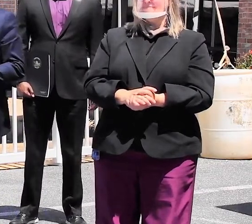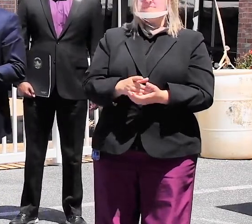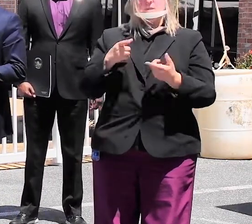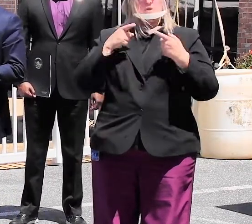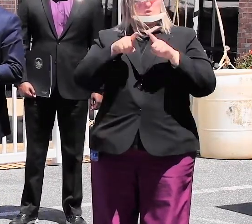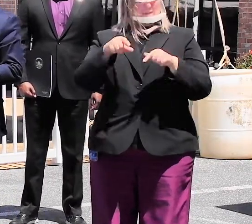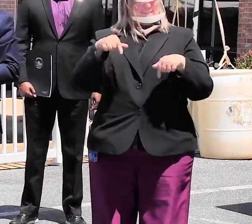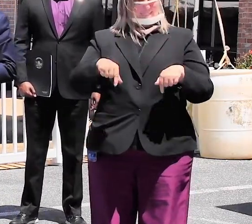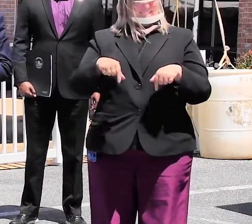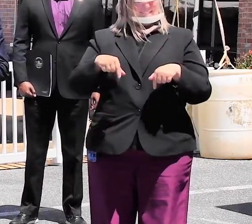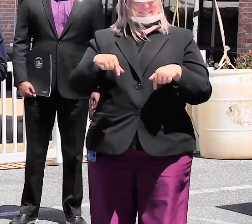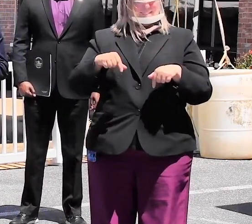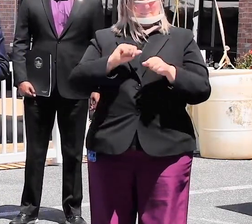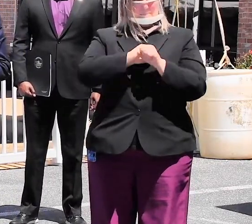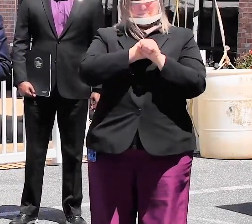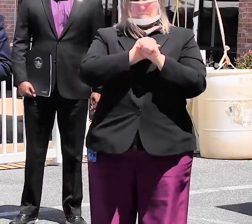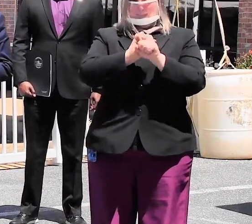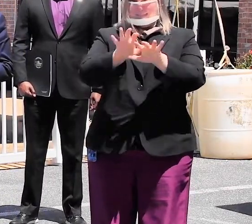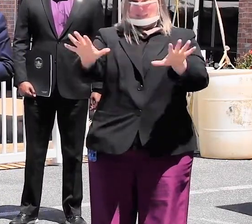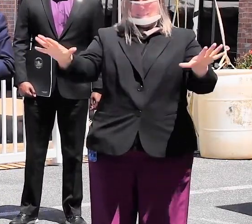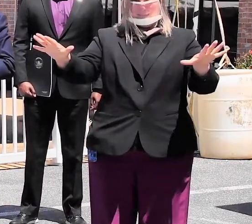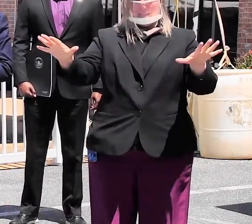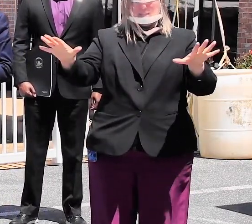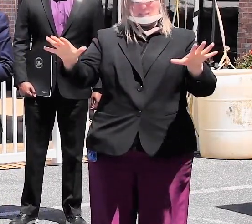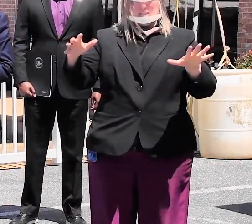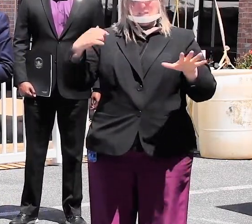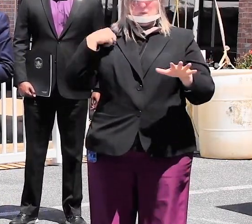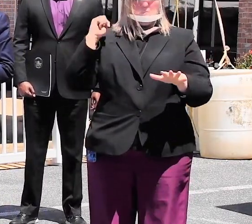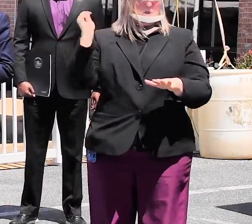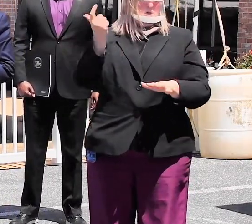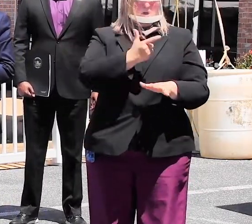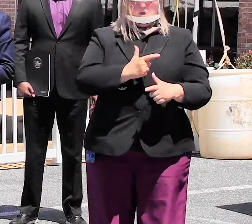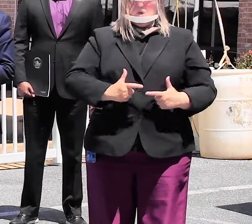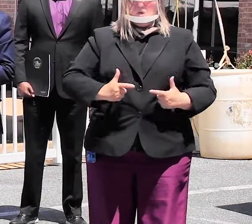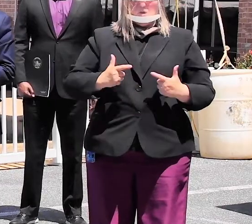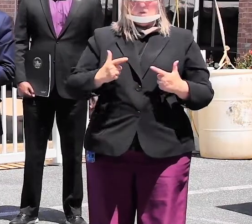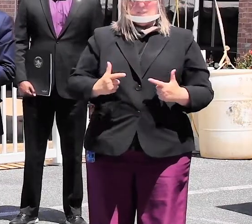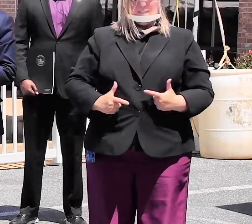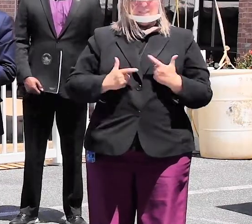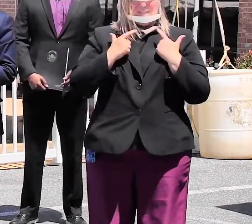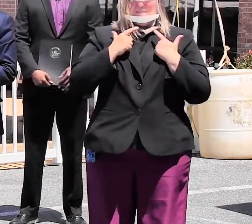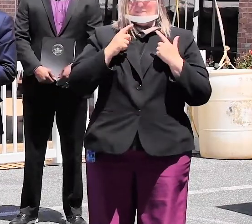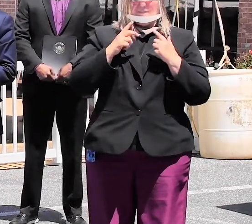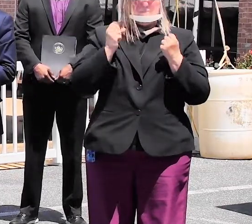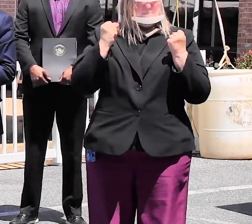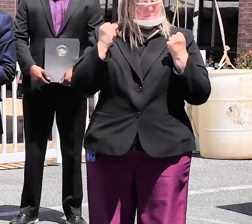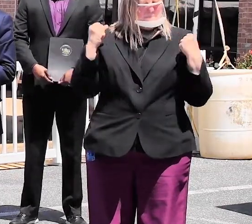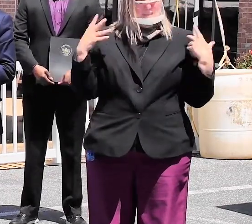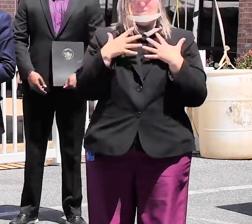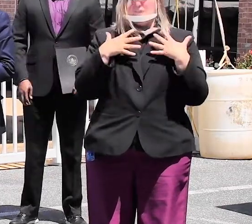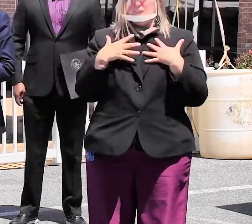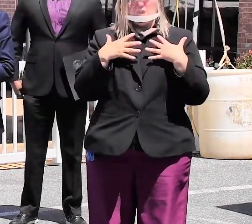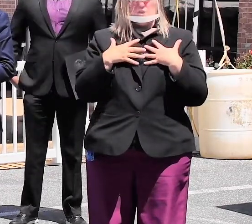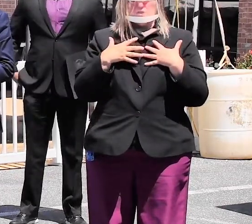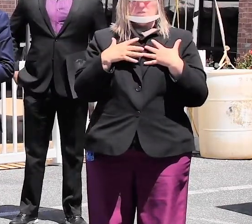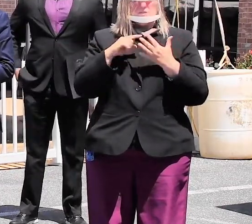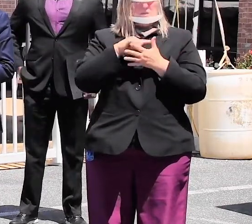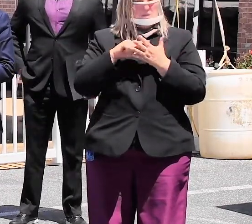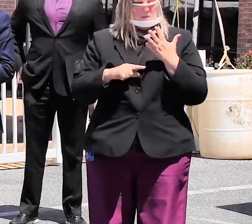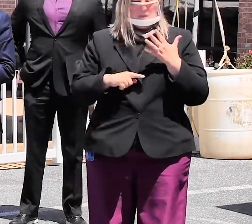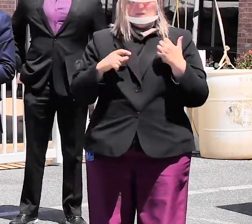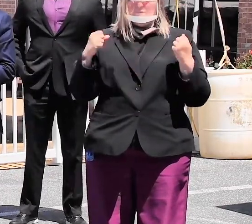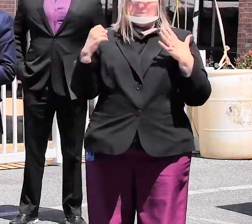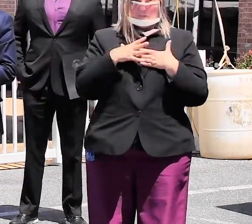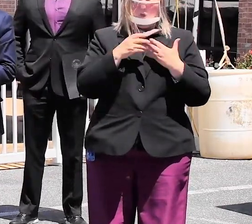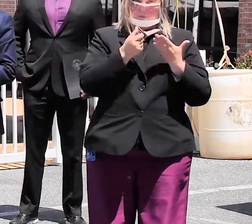During this pandemic, we all lived many fears. The fears of losing